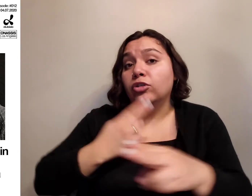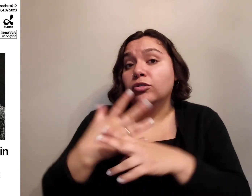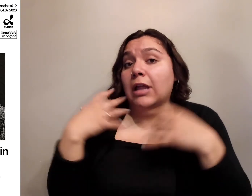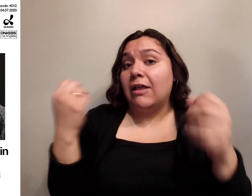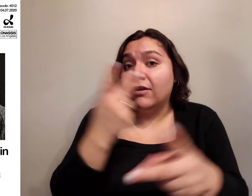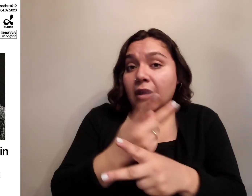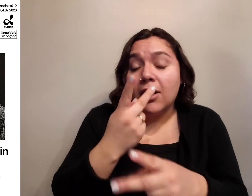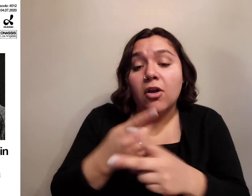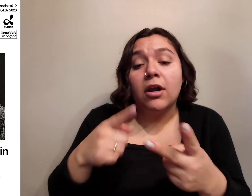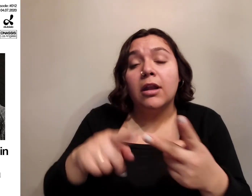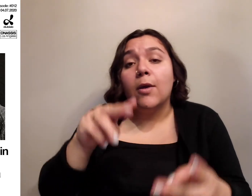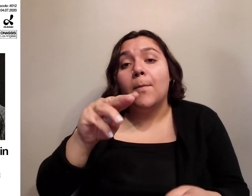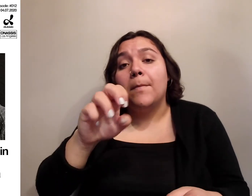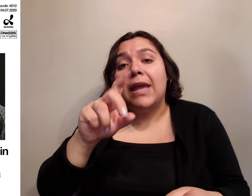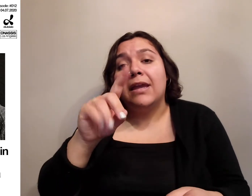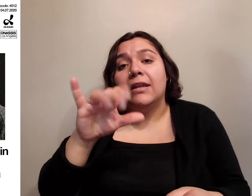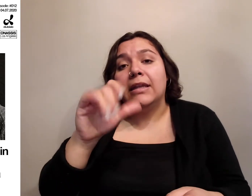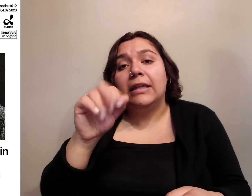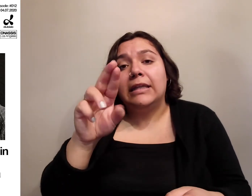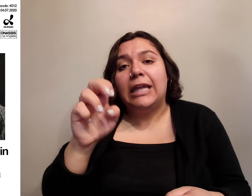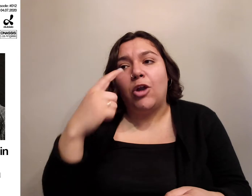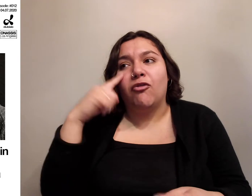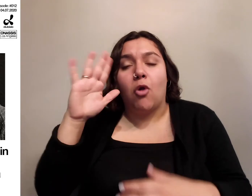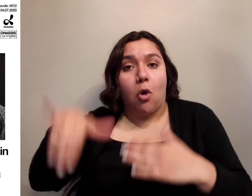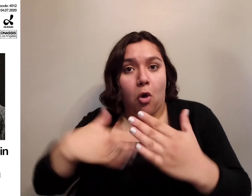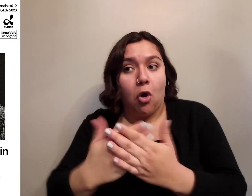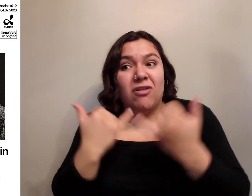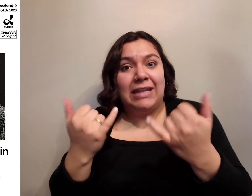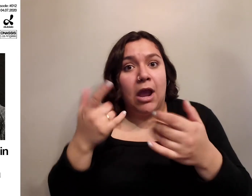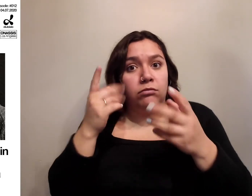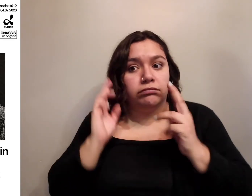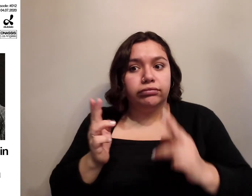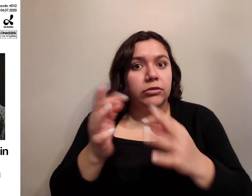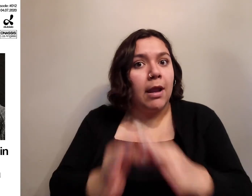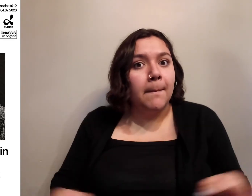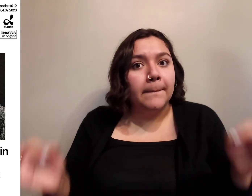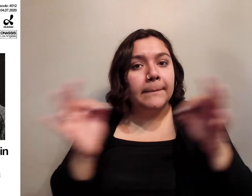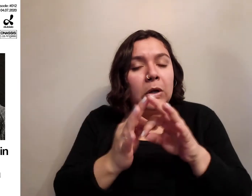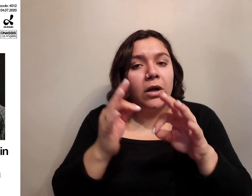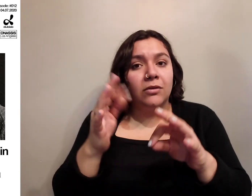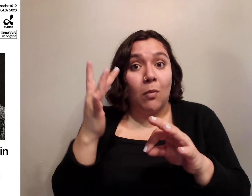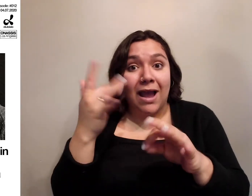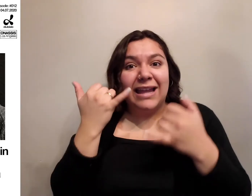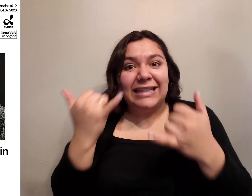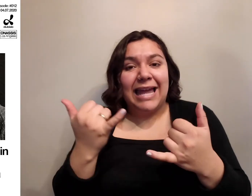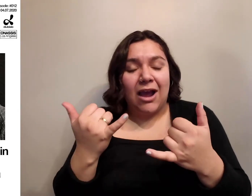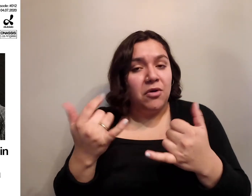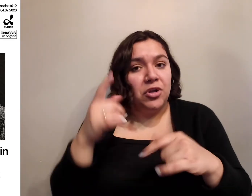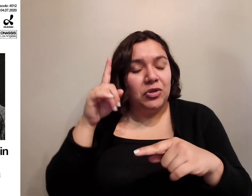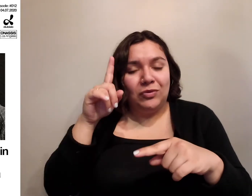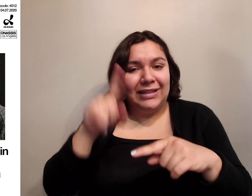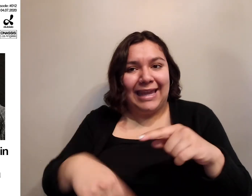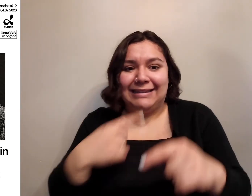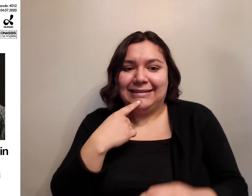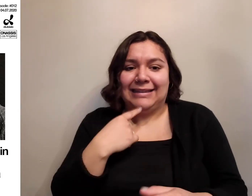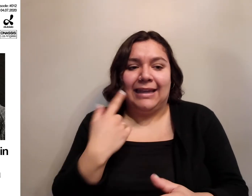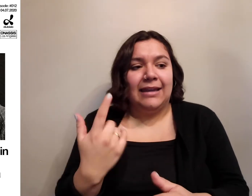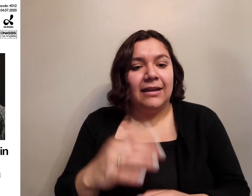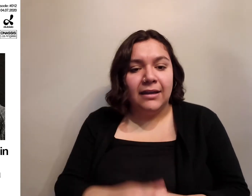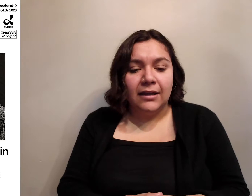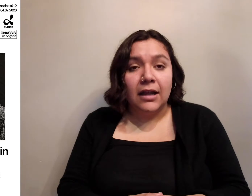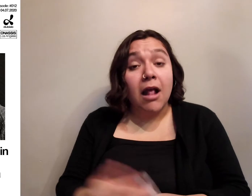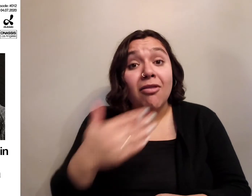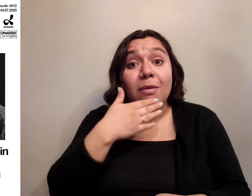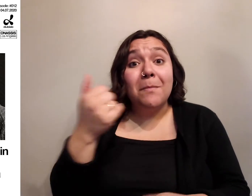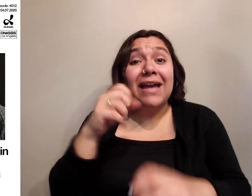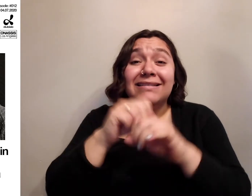Medicare for all will take on greater urgency, because you can no longer, with any real credibility, say that it is the